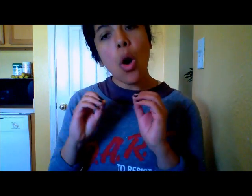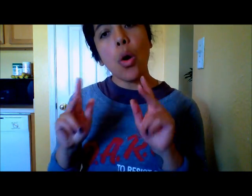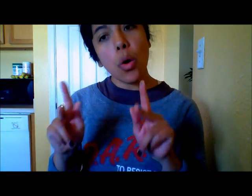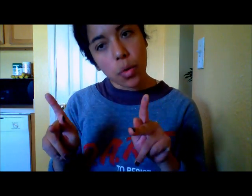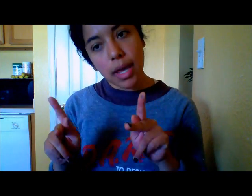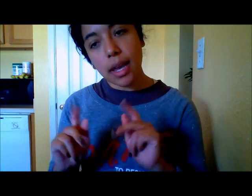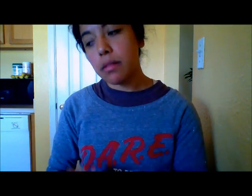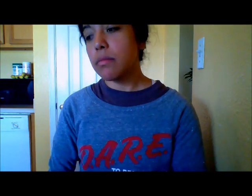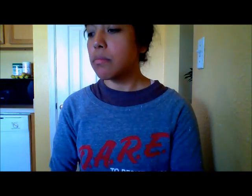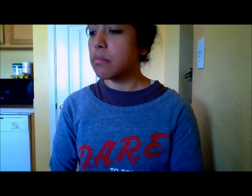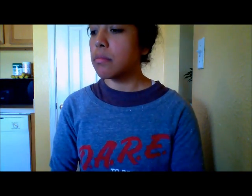Okay.